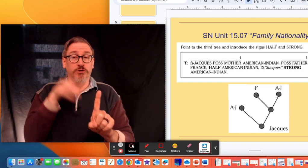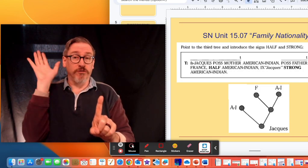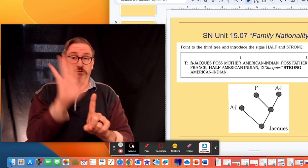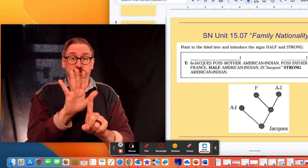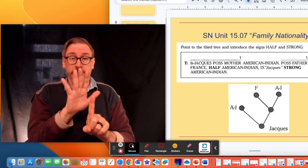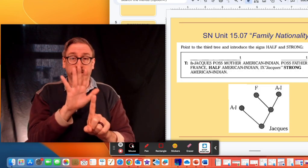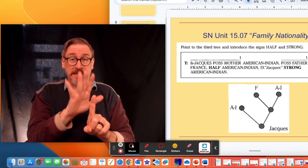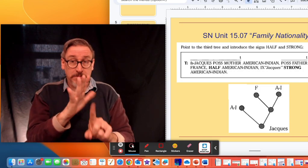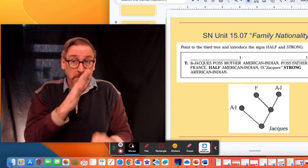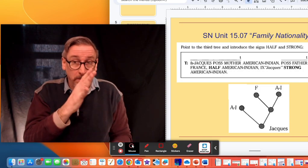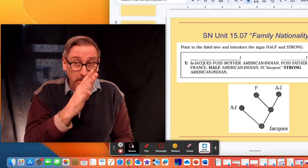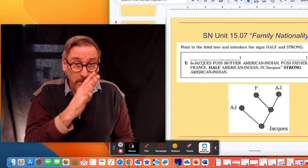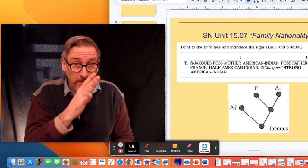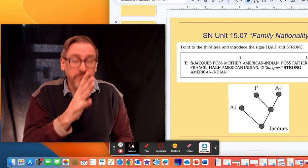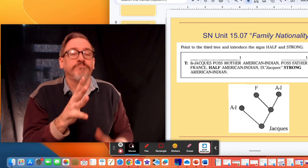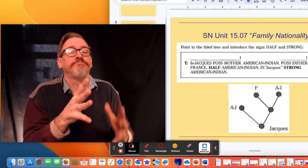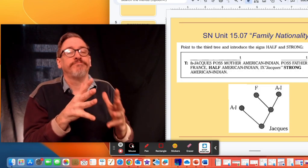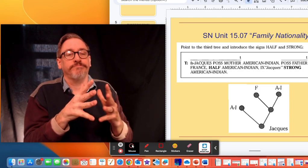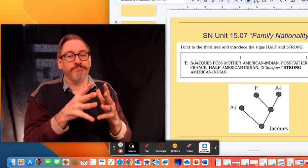then you can refer to it.